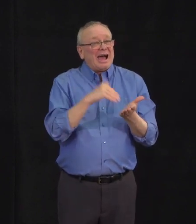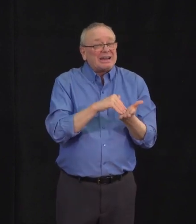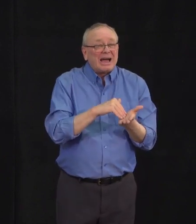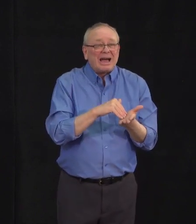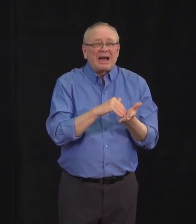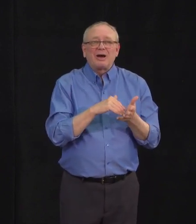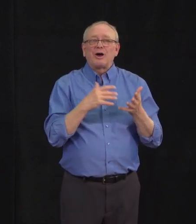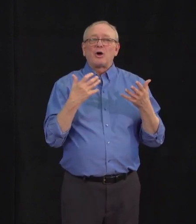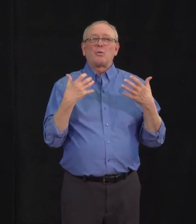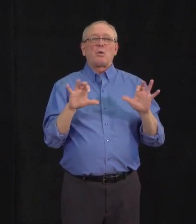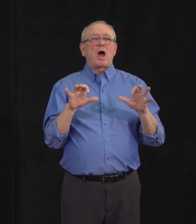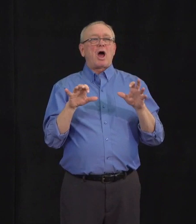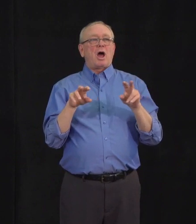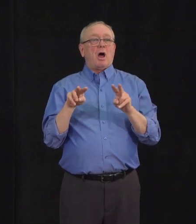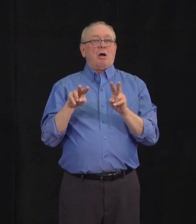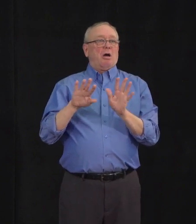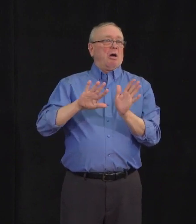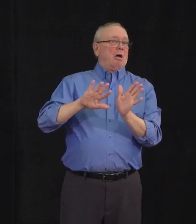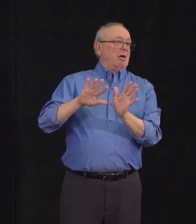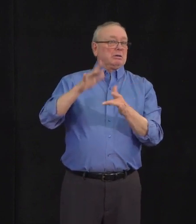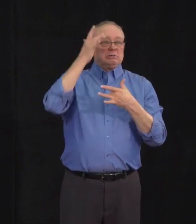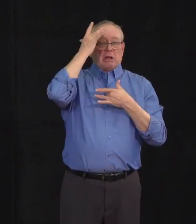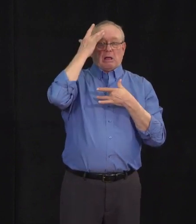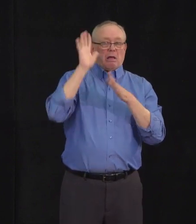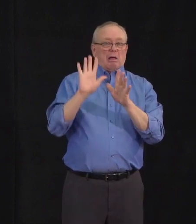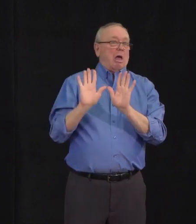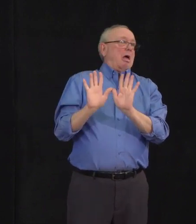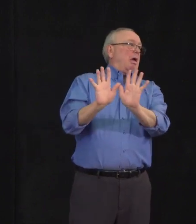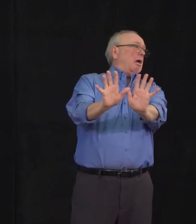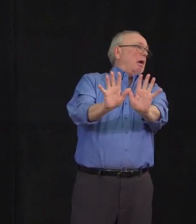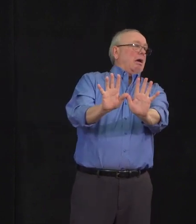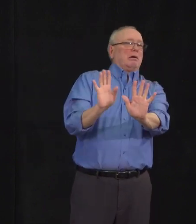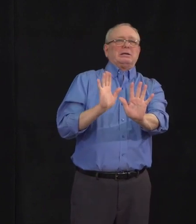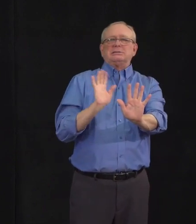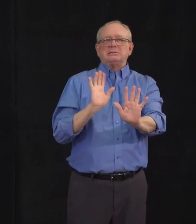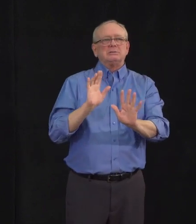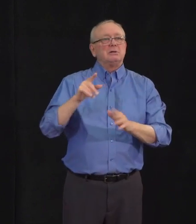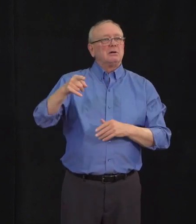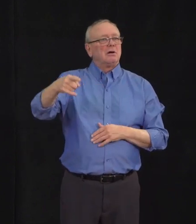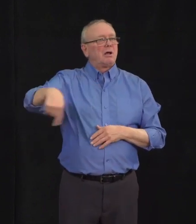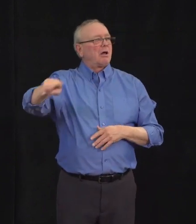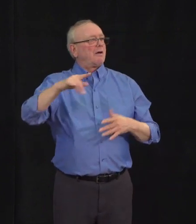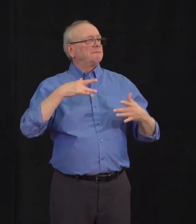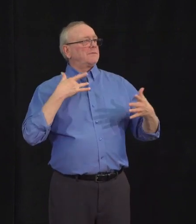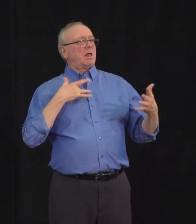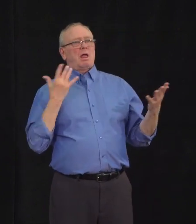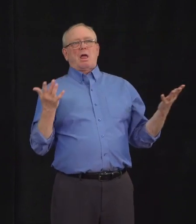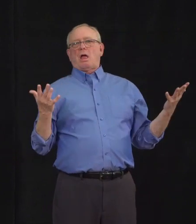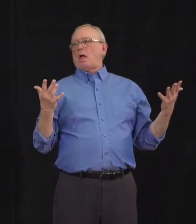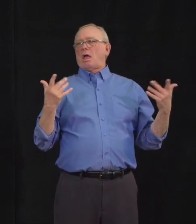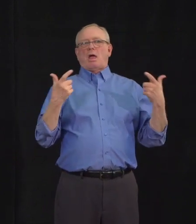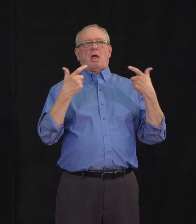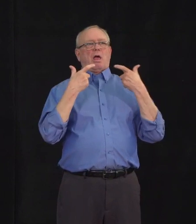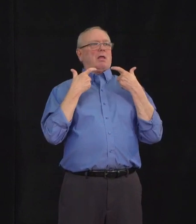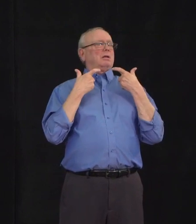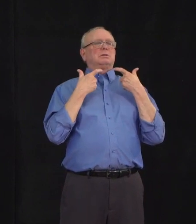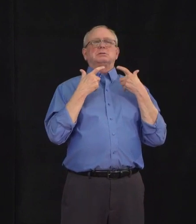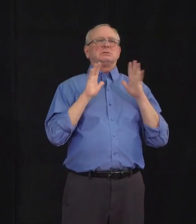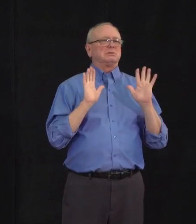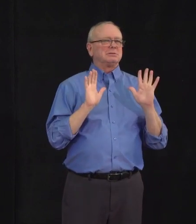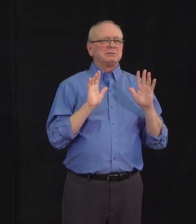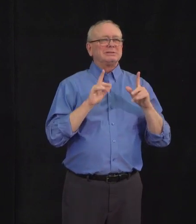COVID or who are close contacts, because what that will do is drive that testing underground. So I think it's really critical,